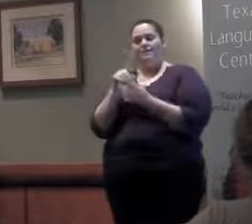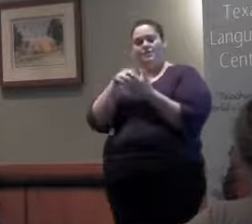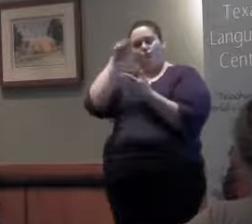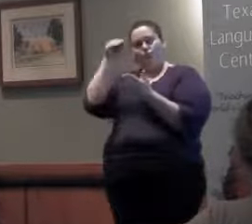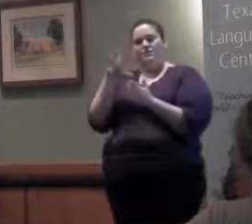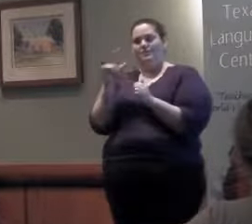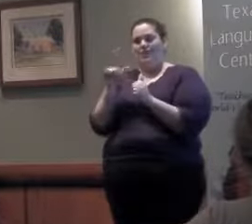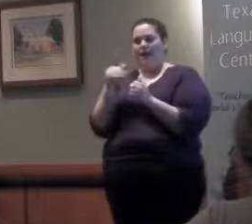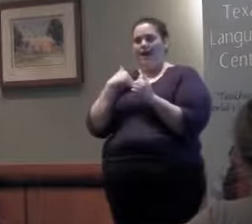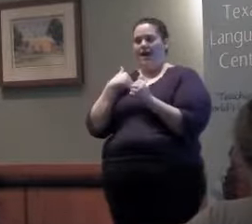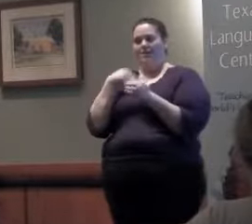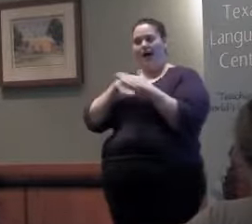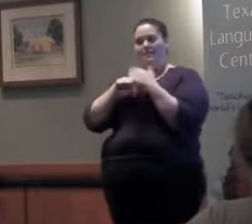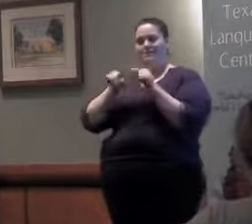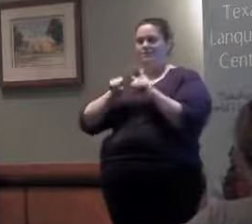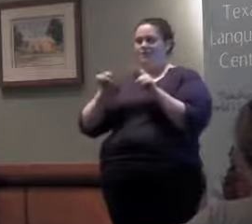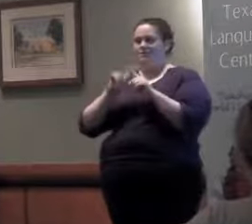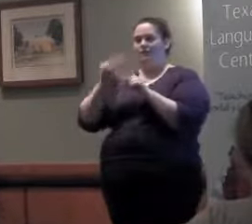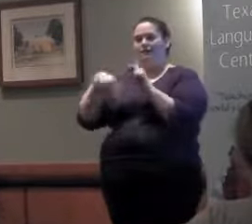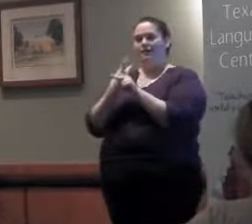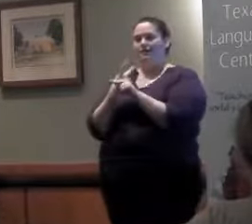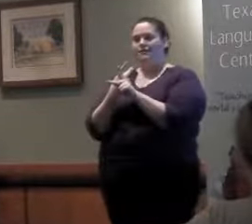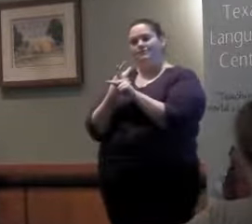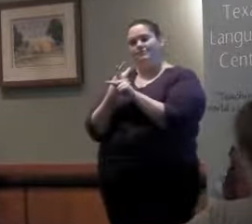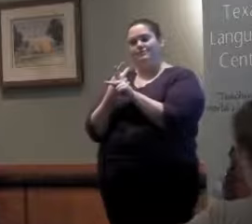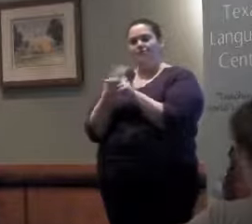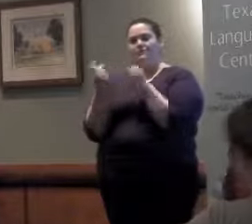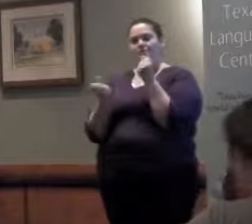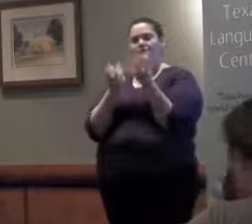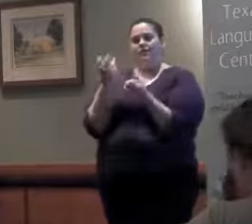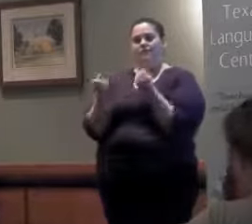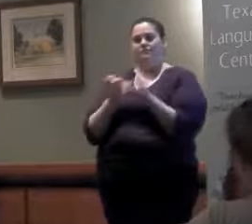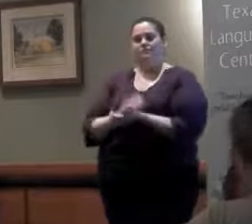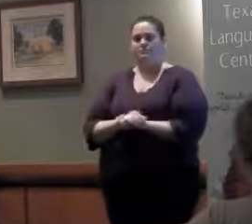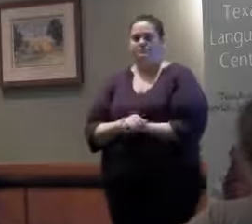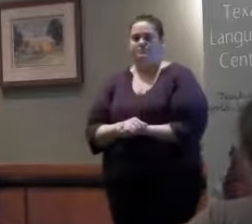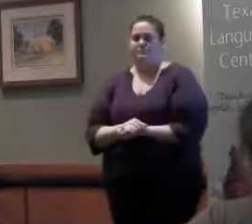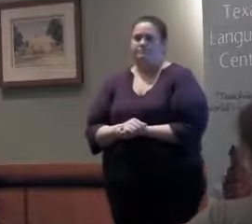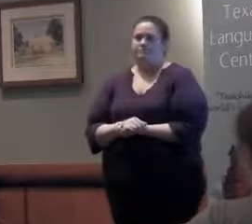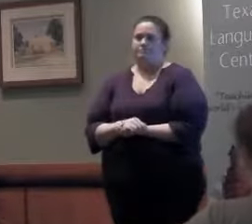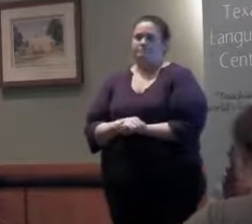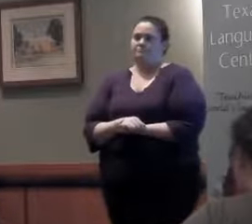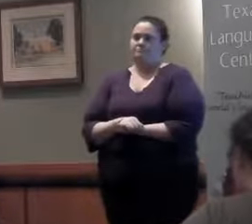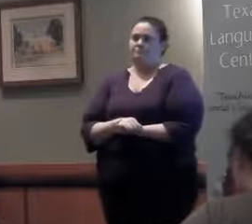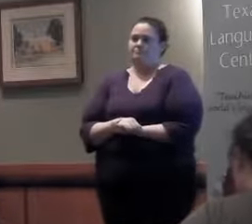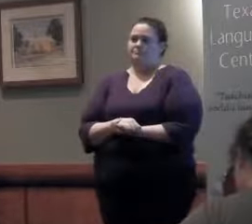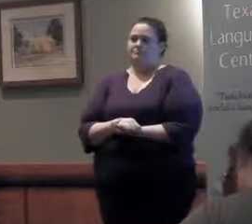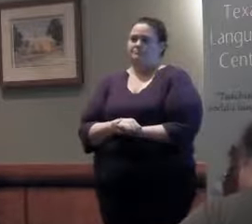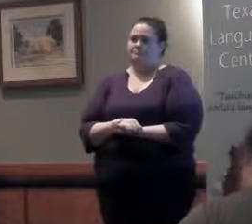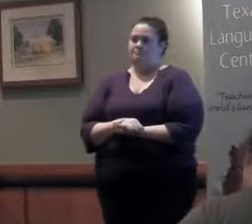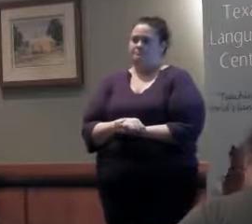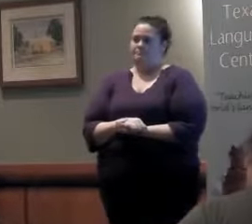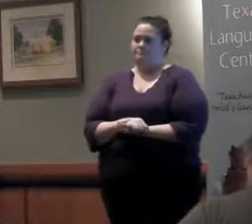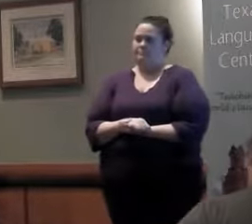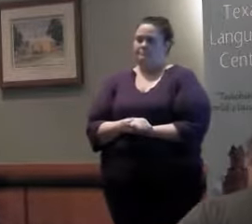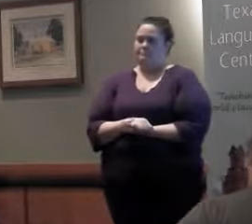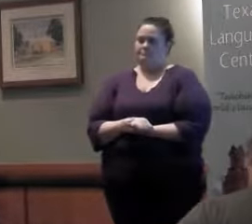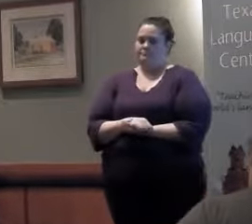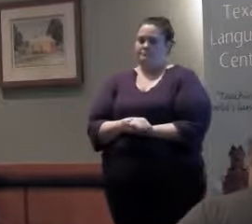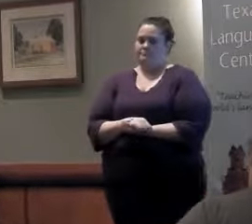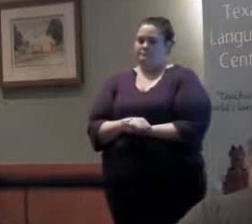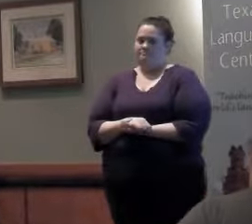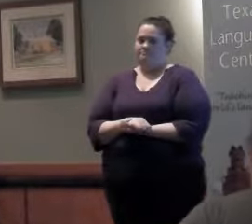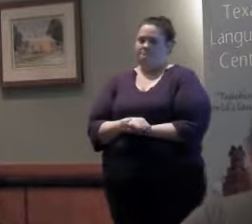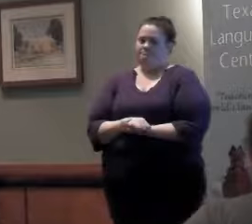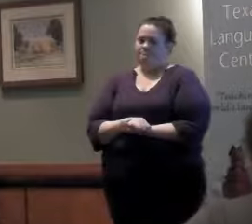of styles, of oratory styles in ASL. And there are just I